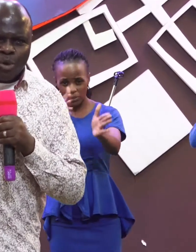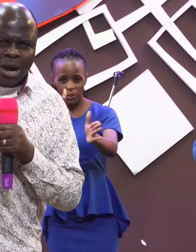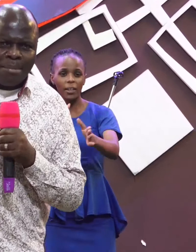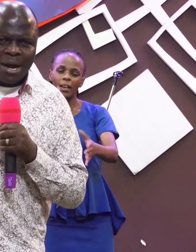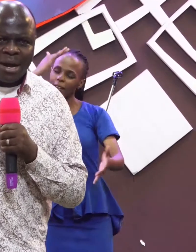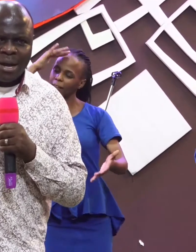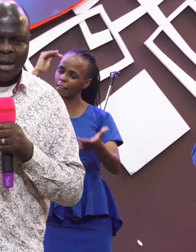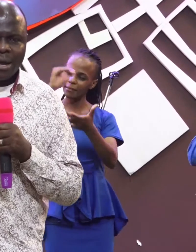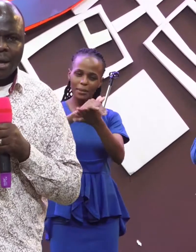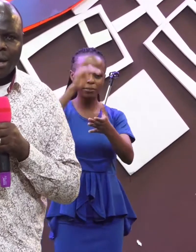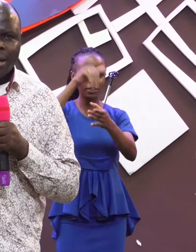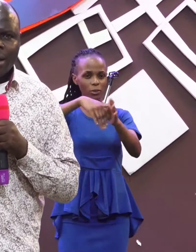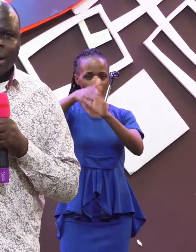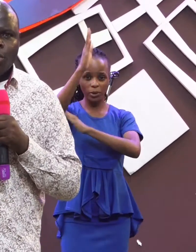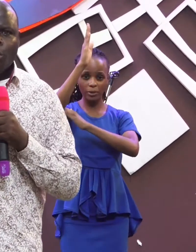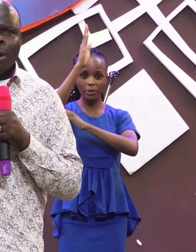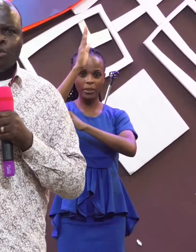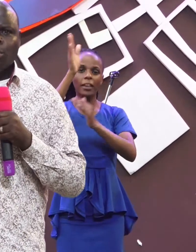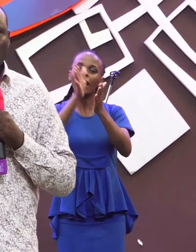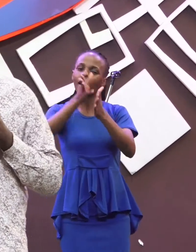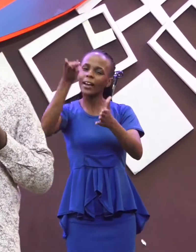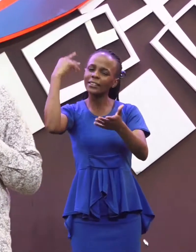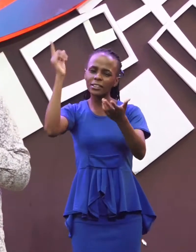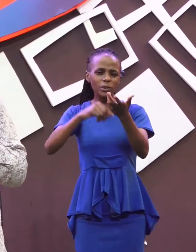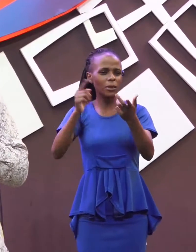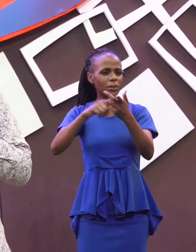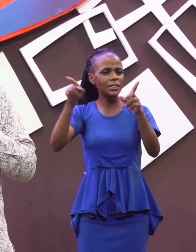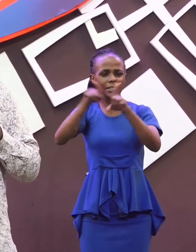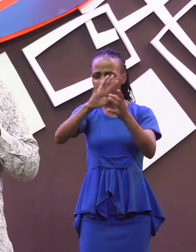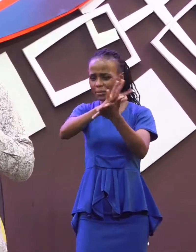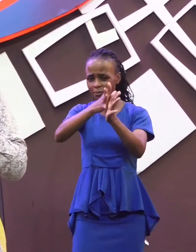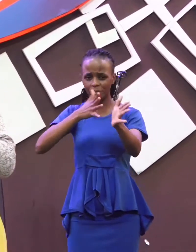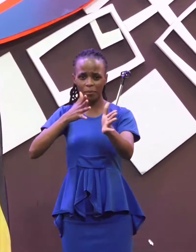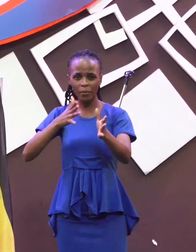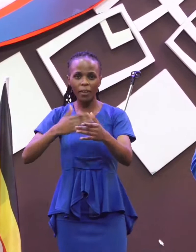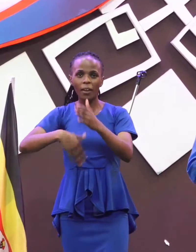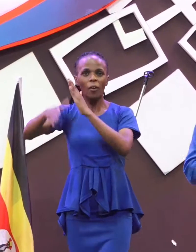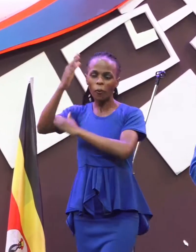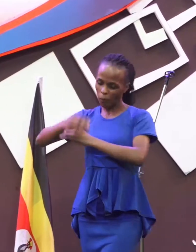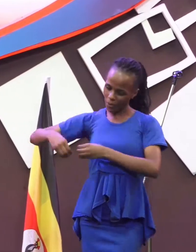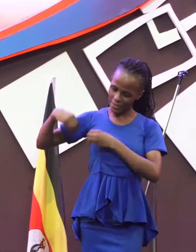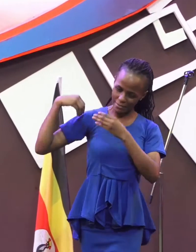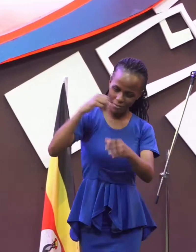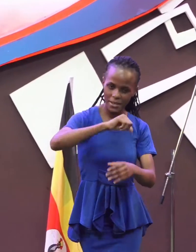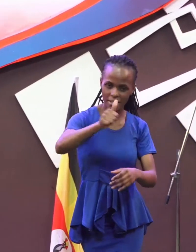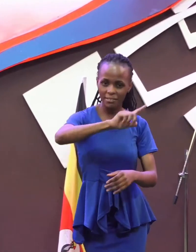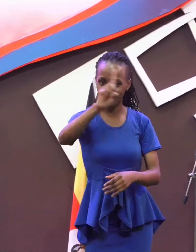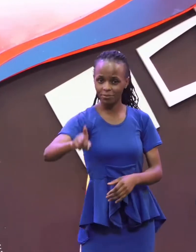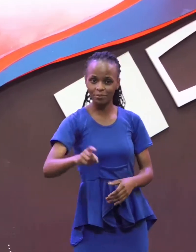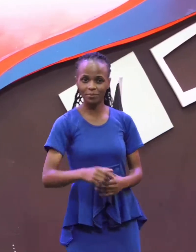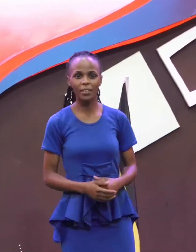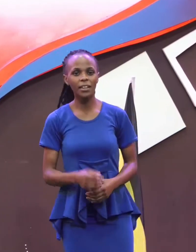Yakkiriza Mukama. He believed on God. Nekumubalirwa obutuukirivu. And he was counted to be righteous. Katonda n'amuwa ekigezo ekirala. The Lord gave him another